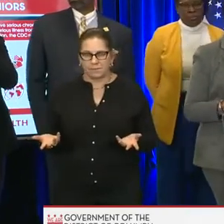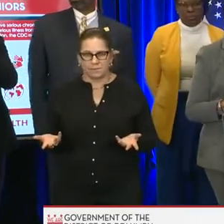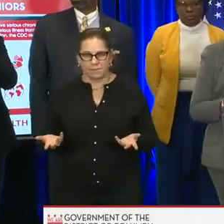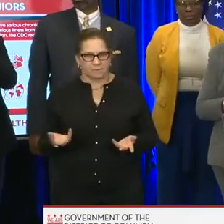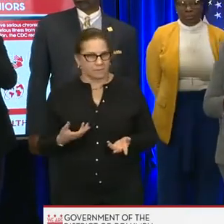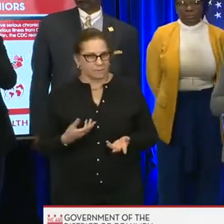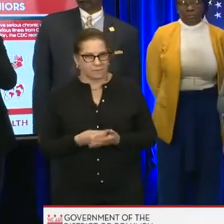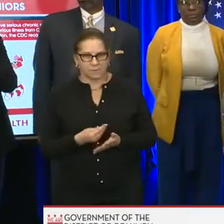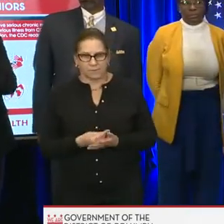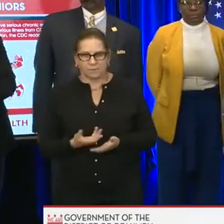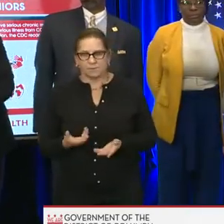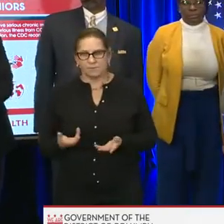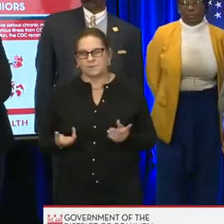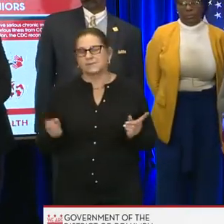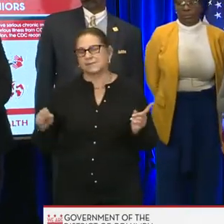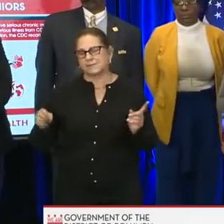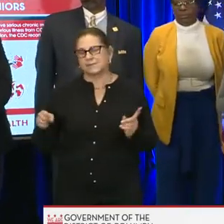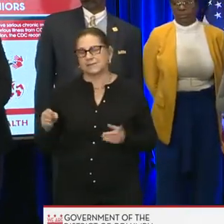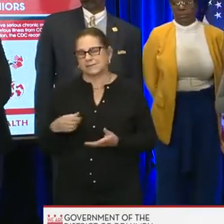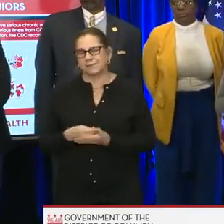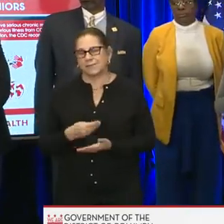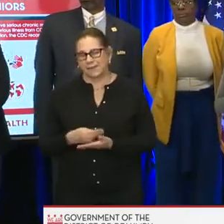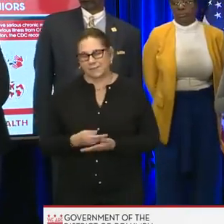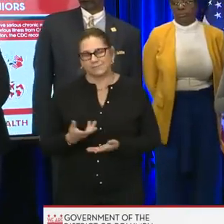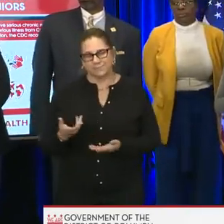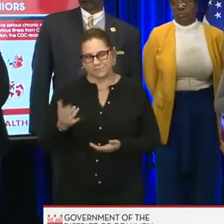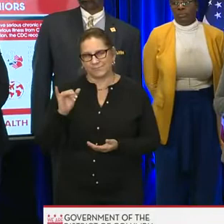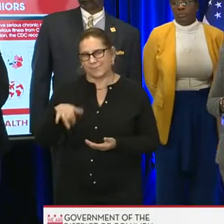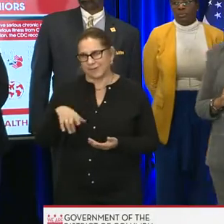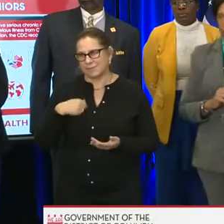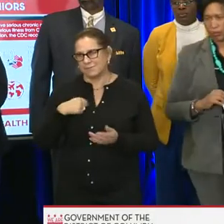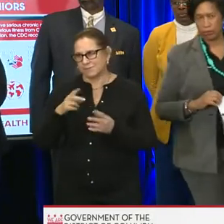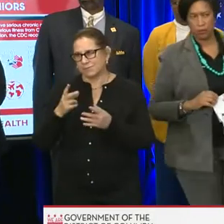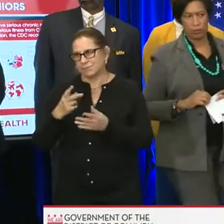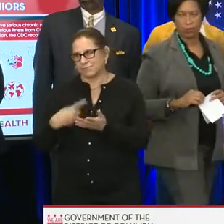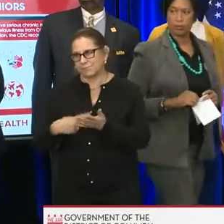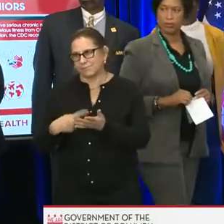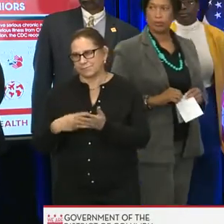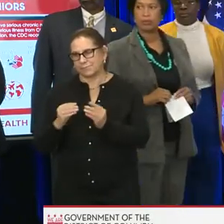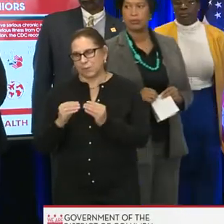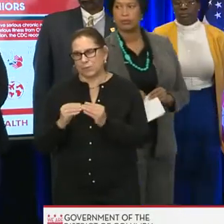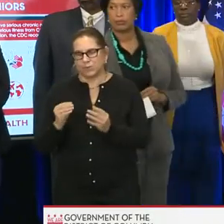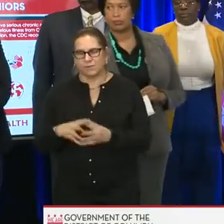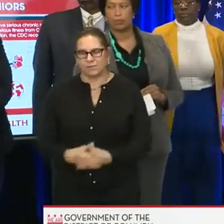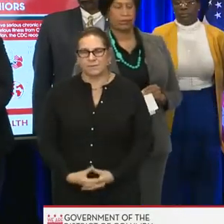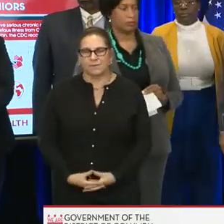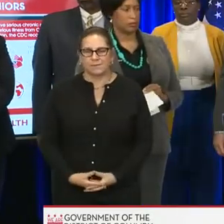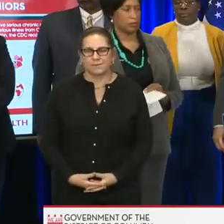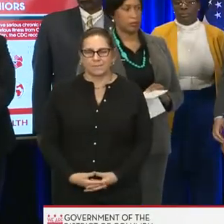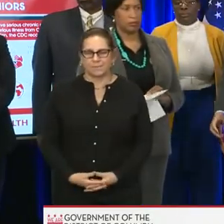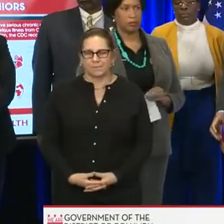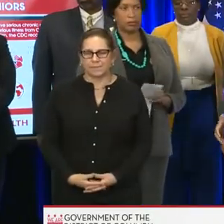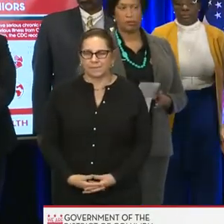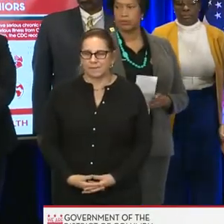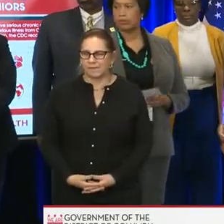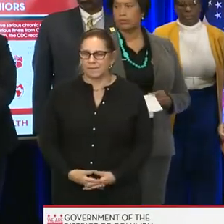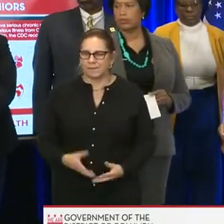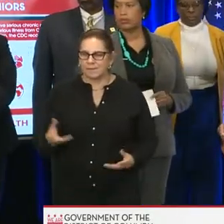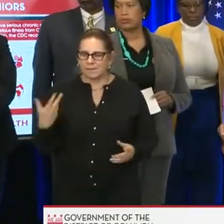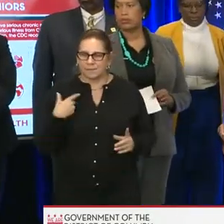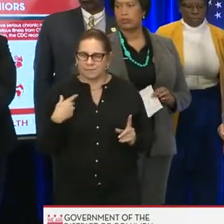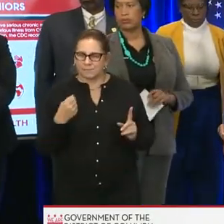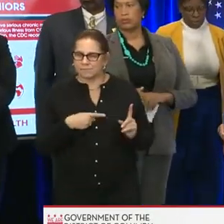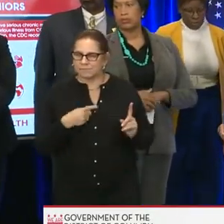the subsidy will continue. And for Chancellor Farabee, you mentioned that kids would receive, an